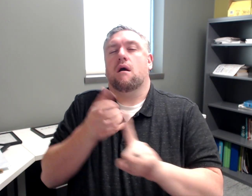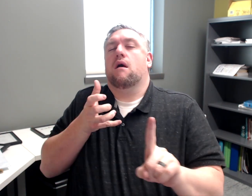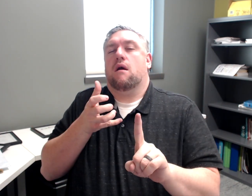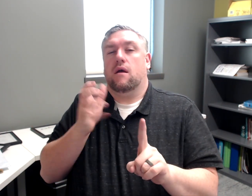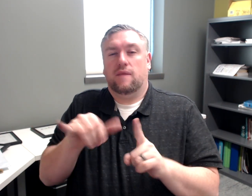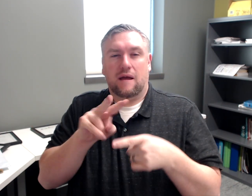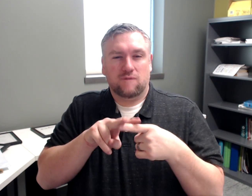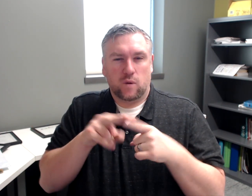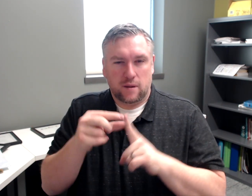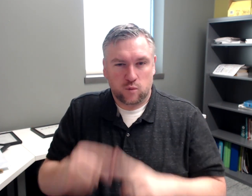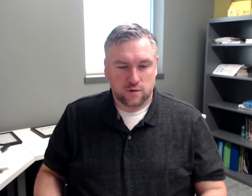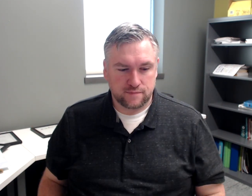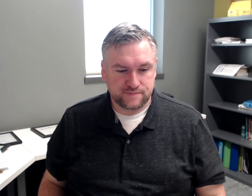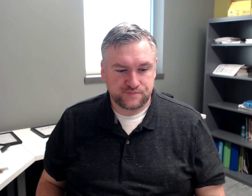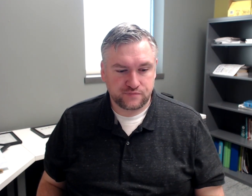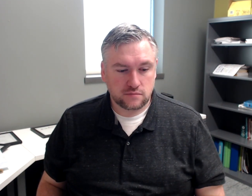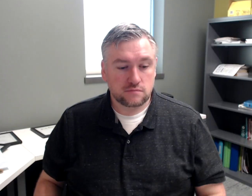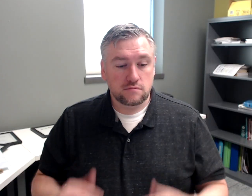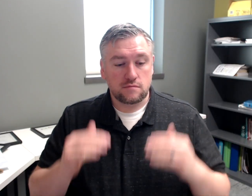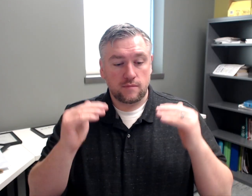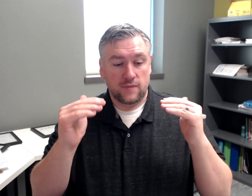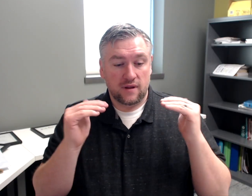lesson to help those little expansion moments.